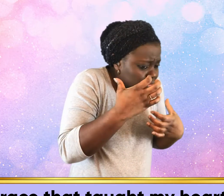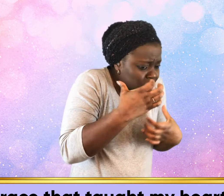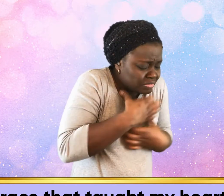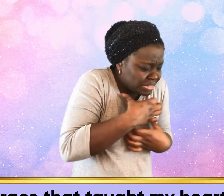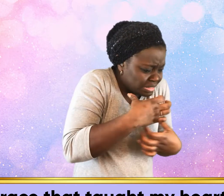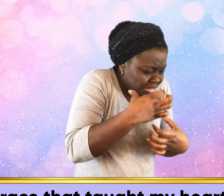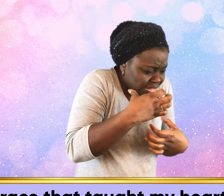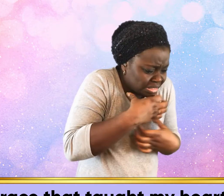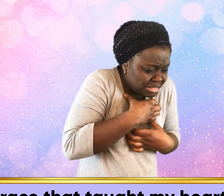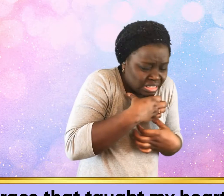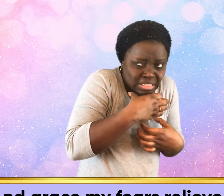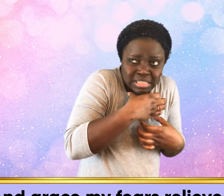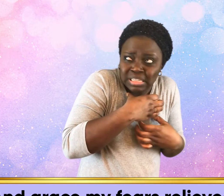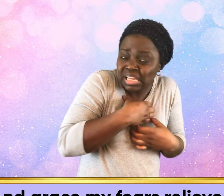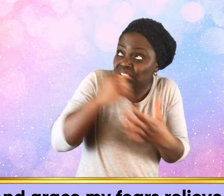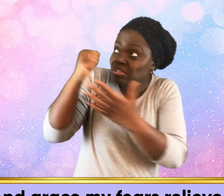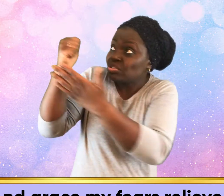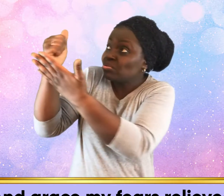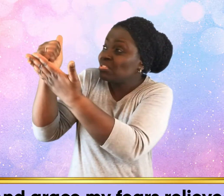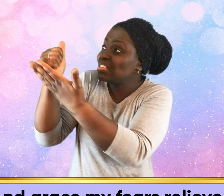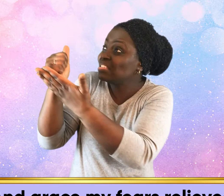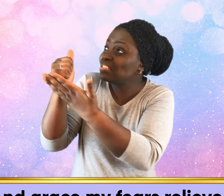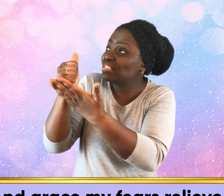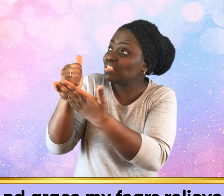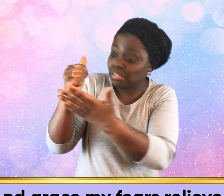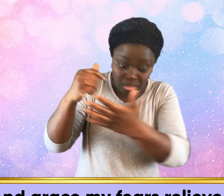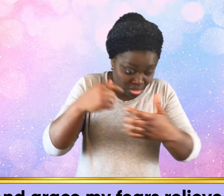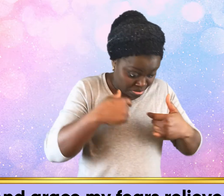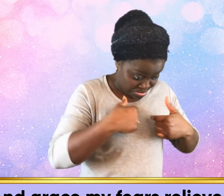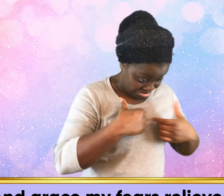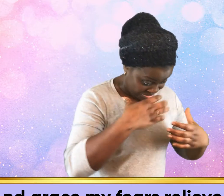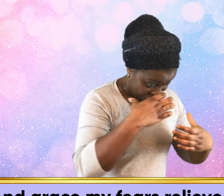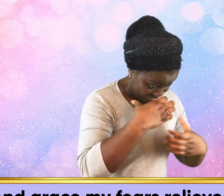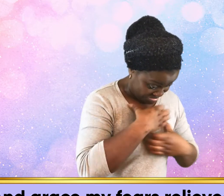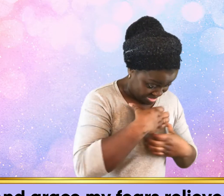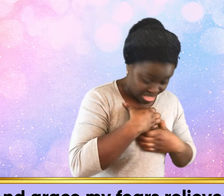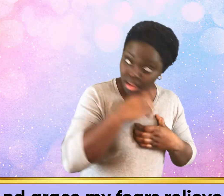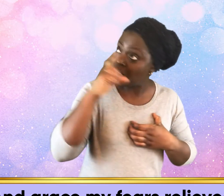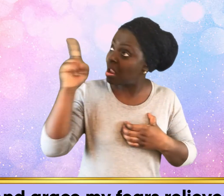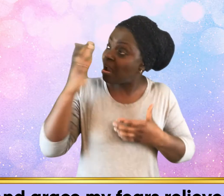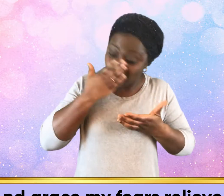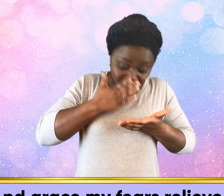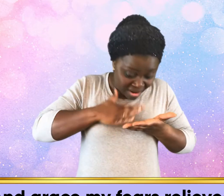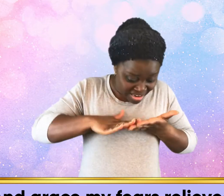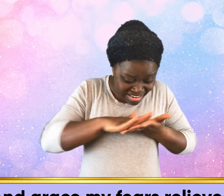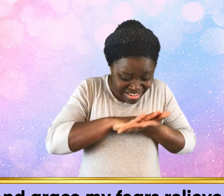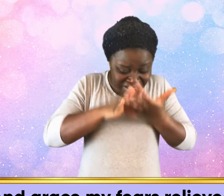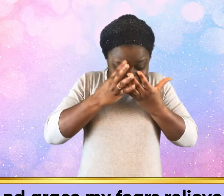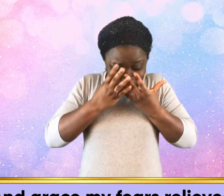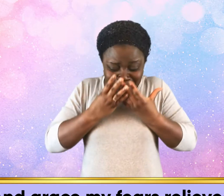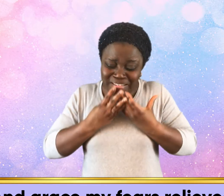fear And grace my fears relieved